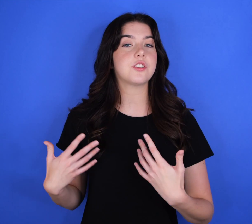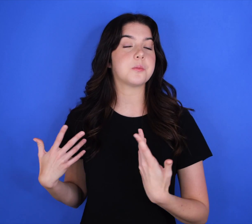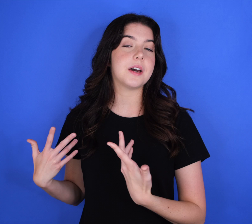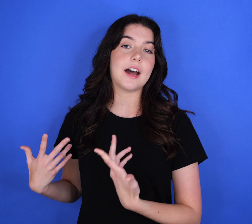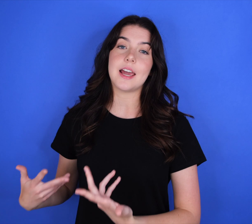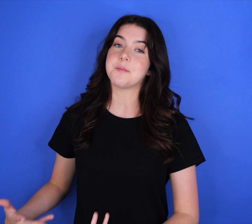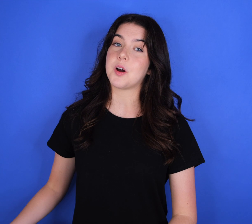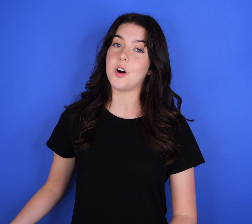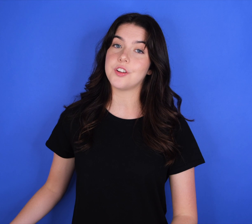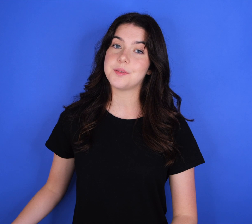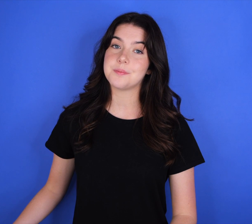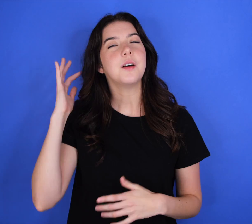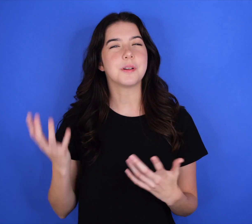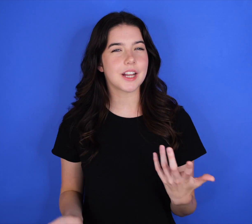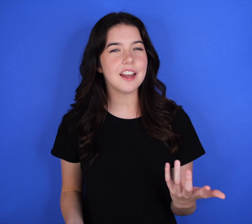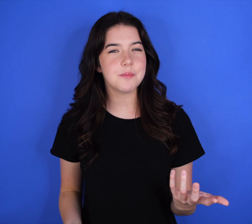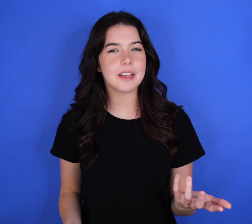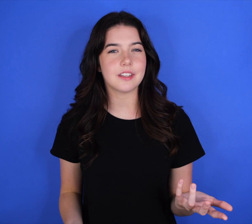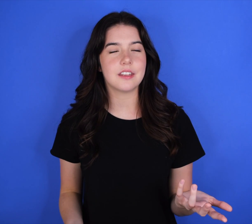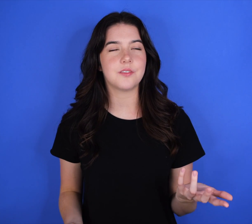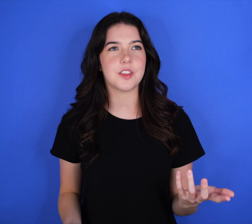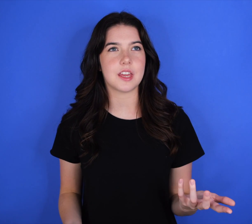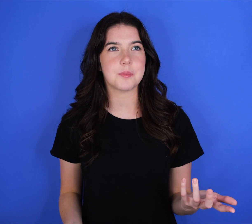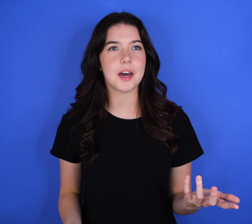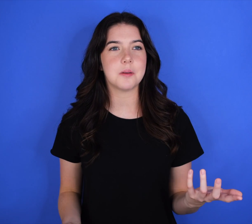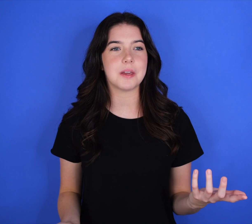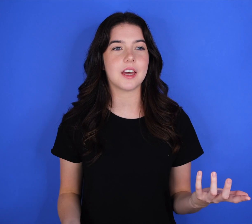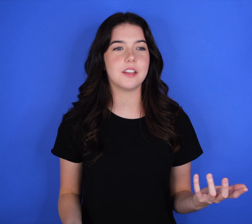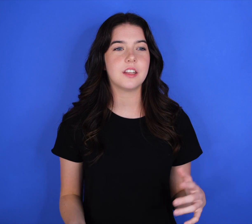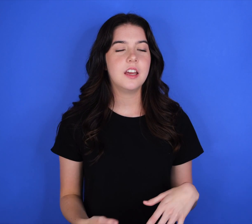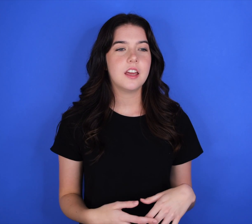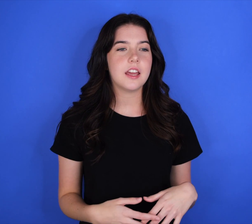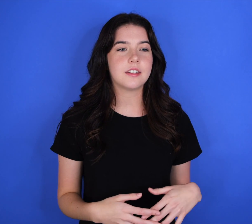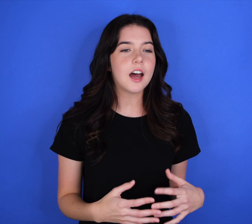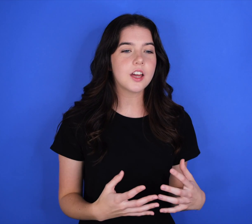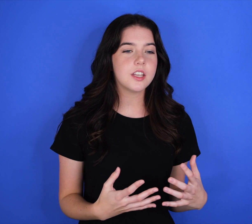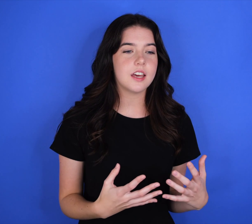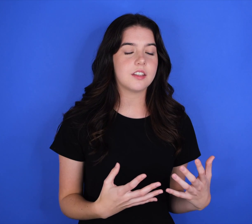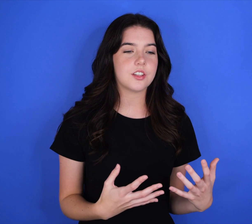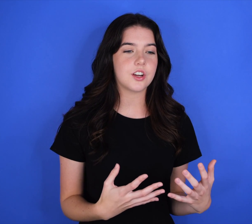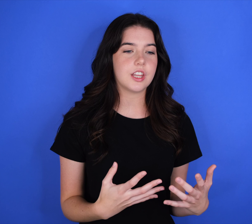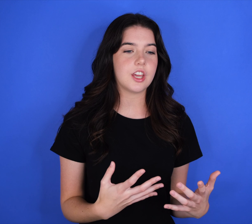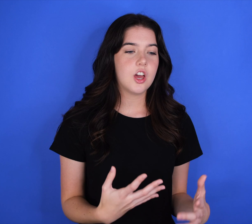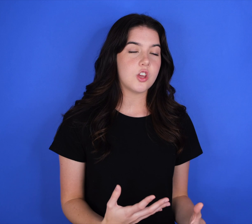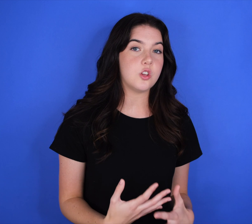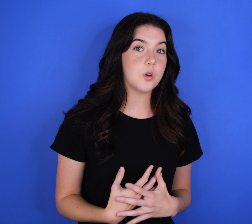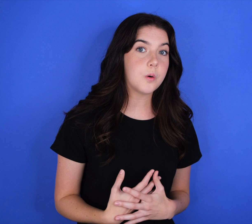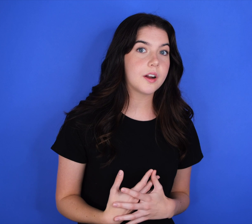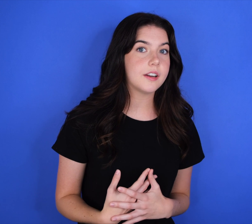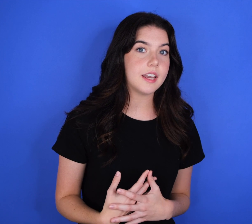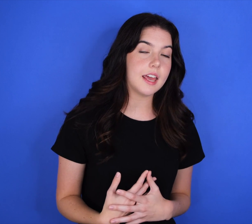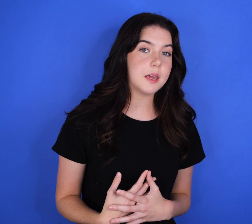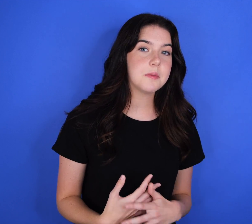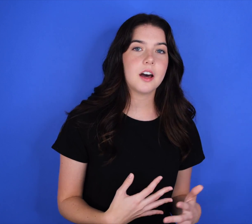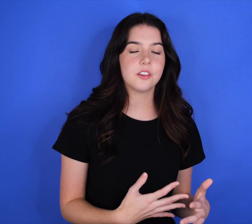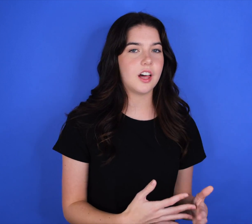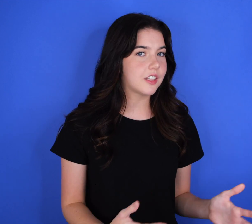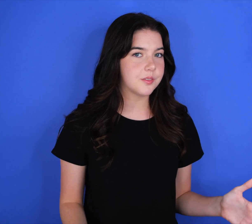what I am called. Which kind of makes sense if you think about it, because it's not necessarily your name. Lots of other